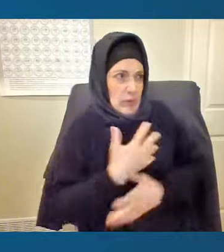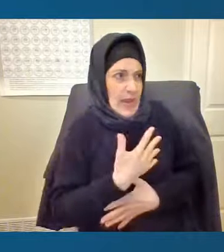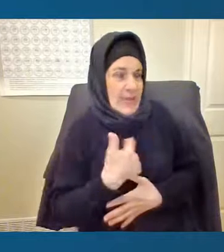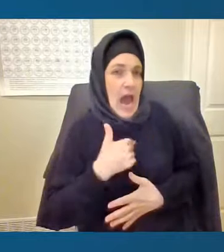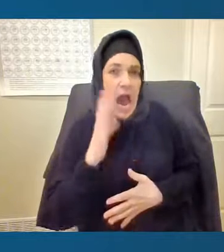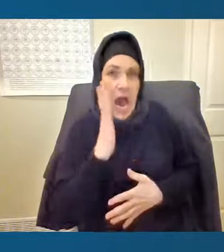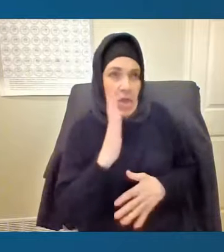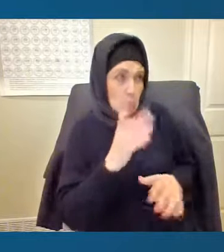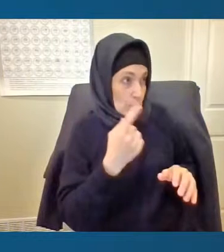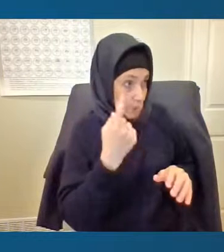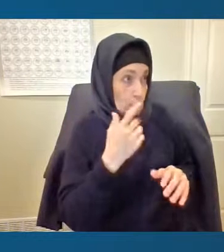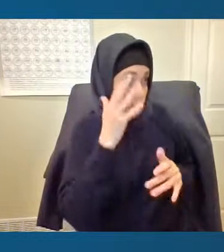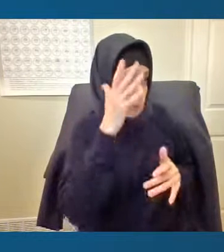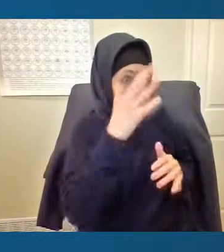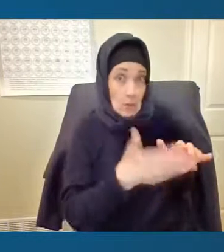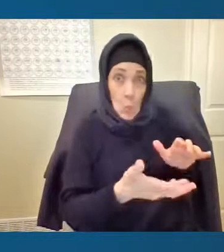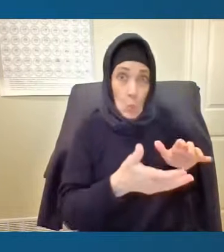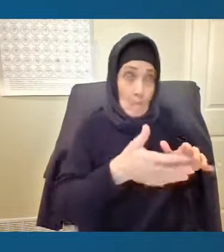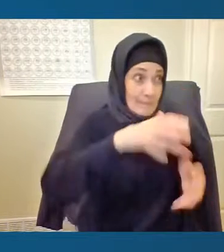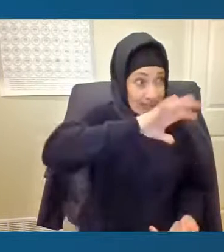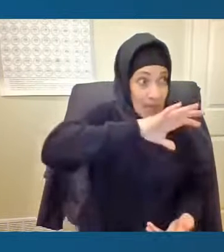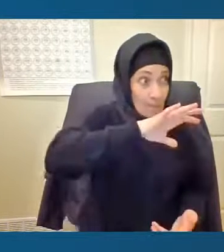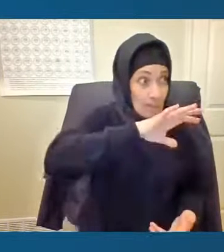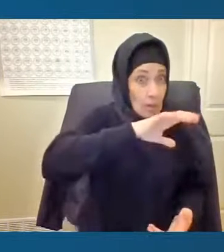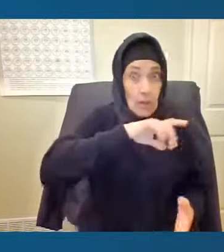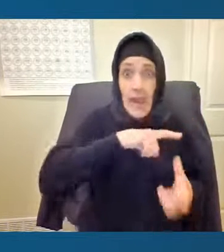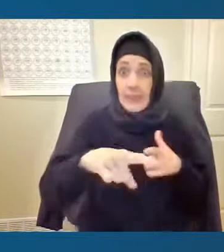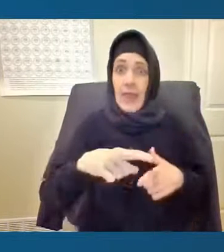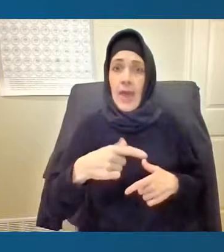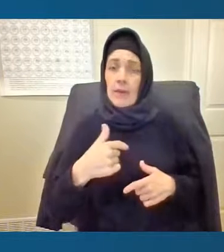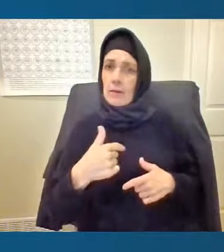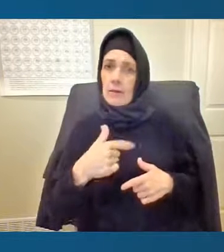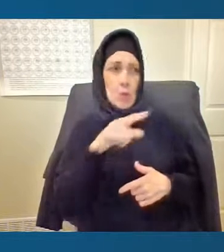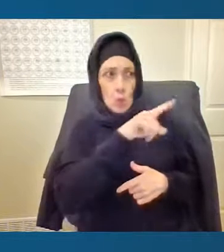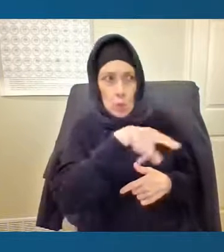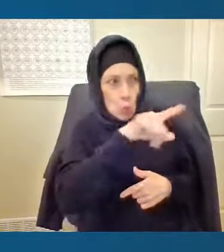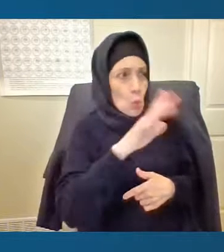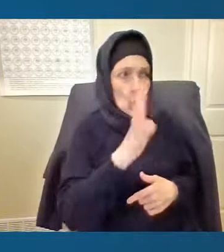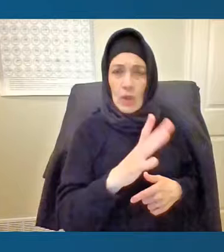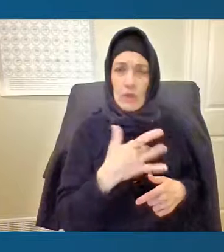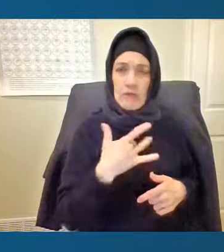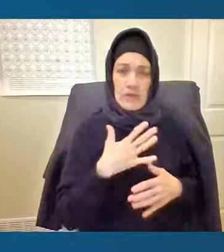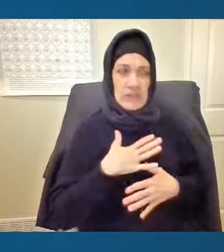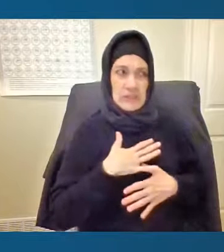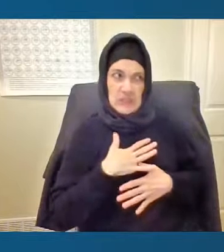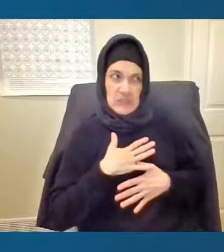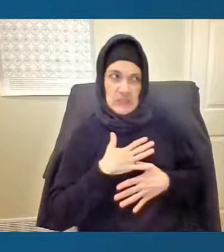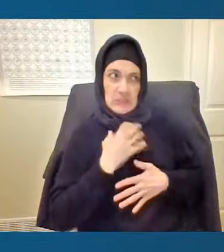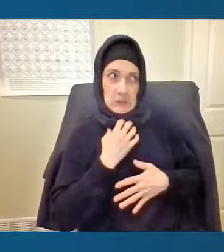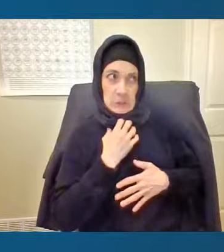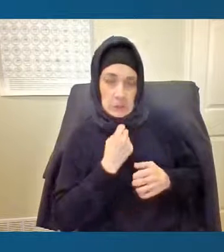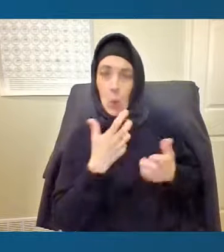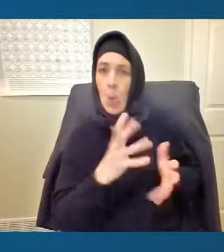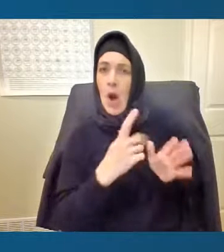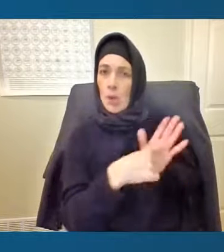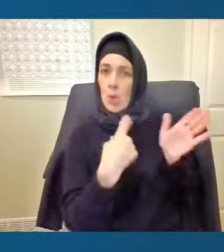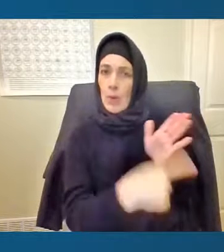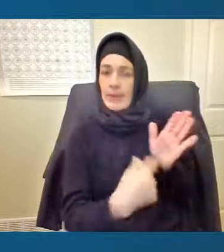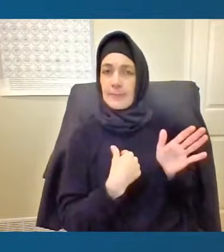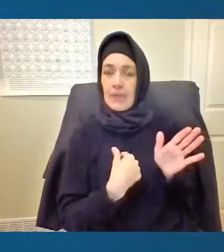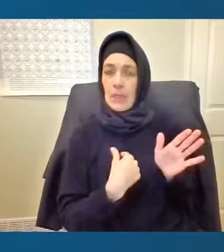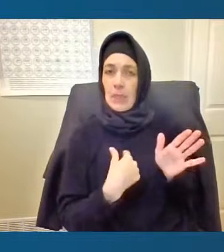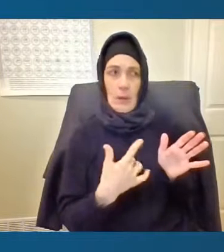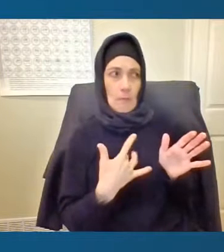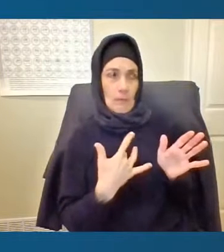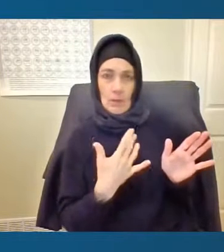believers now, none of you are going to correct me. Now, this is where you need good someone riding shotgun that's